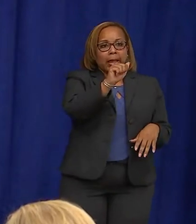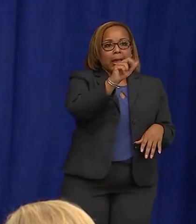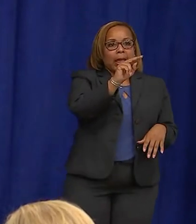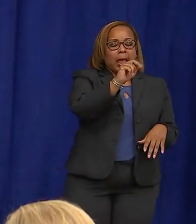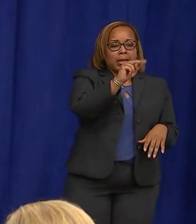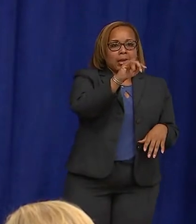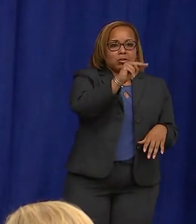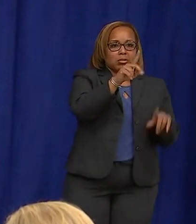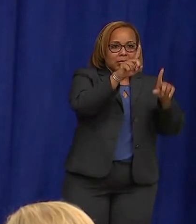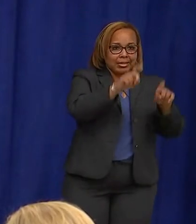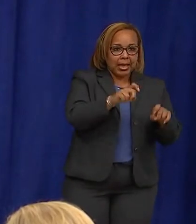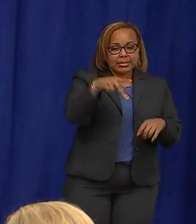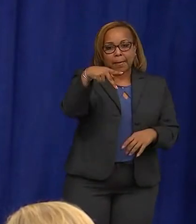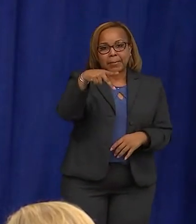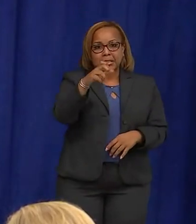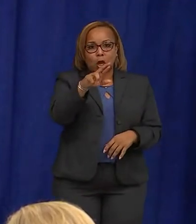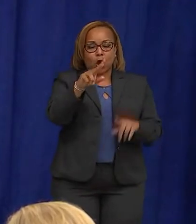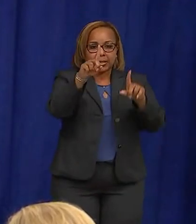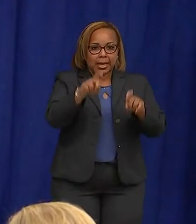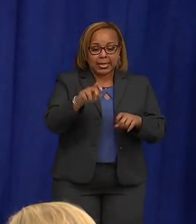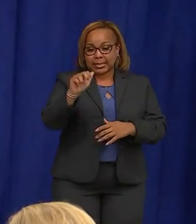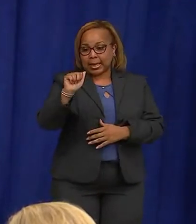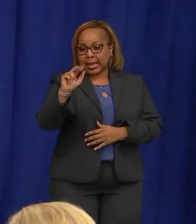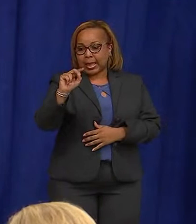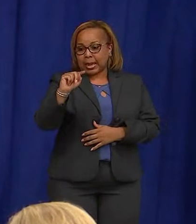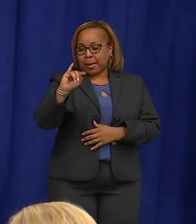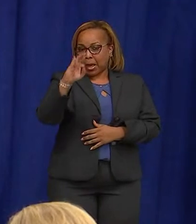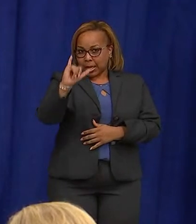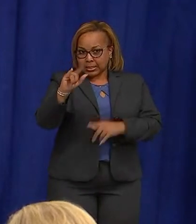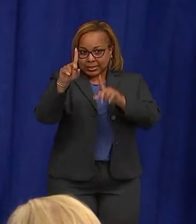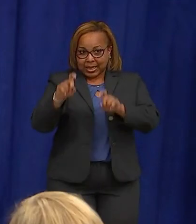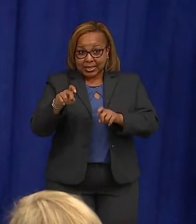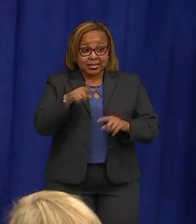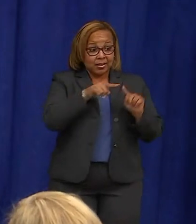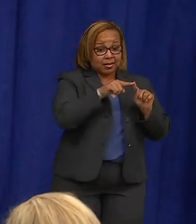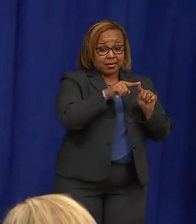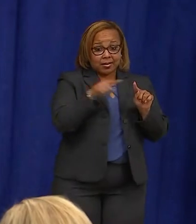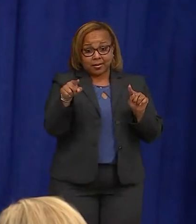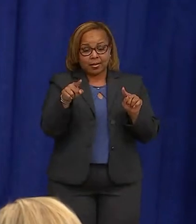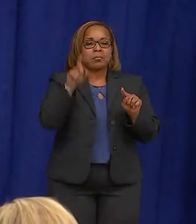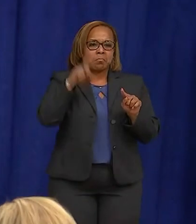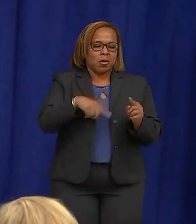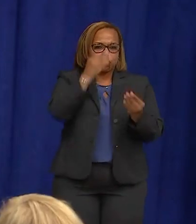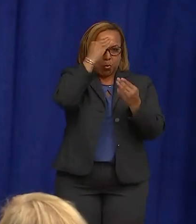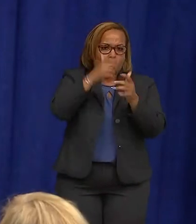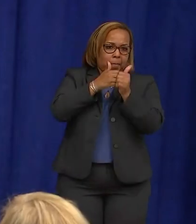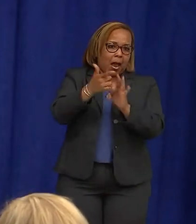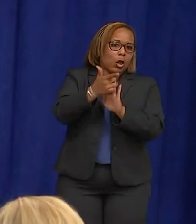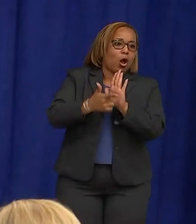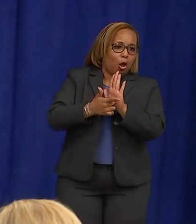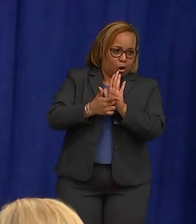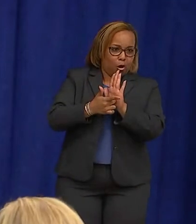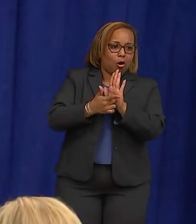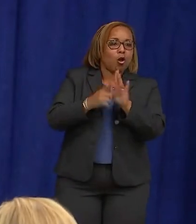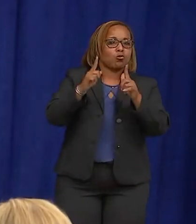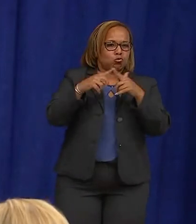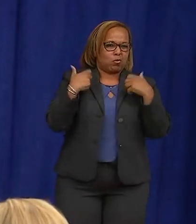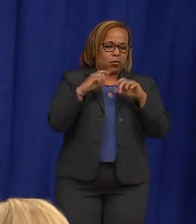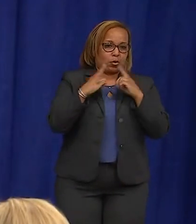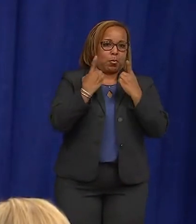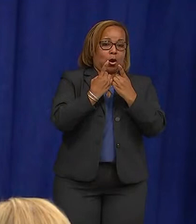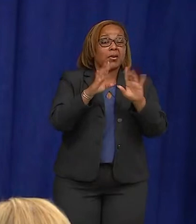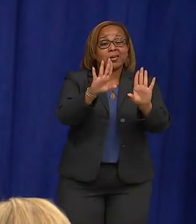test, whether it is a PCR test, whether it is an antibody test, is reportable by law to the health